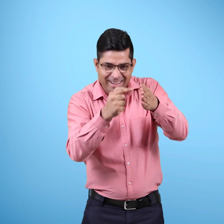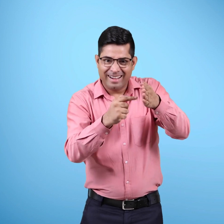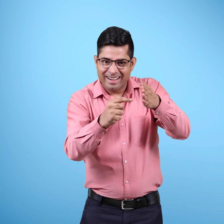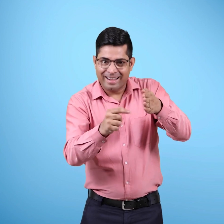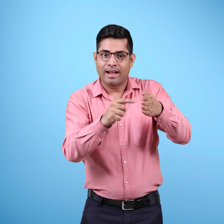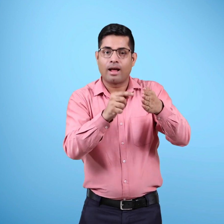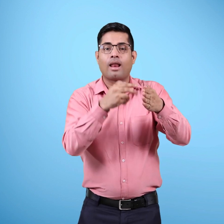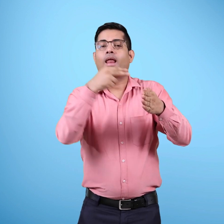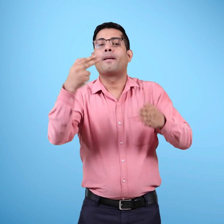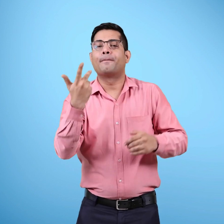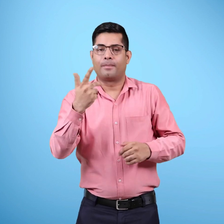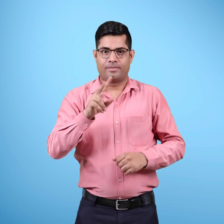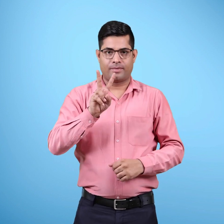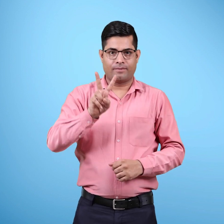are called veins.